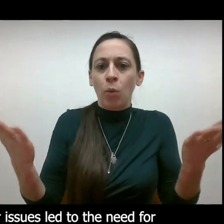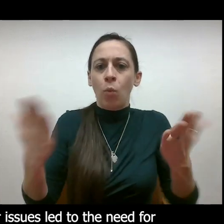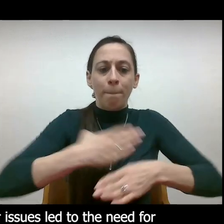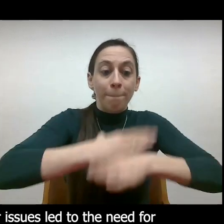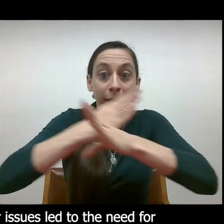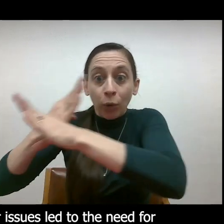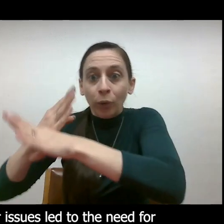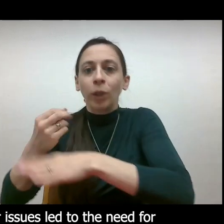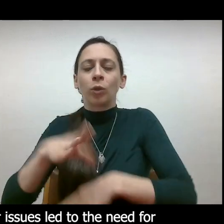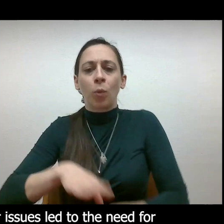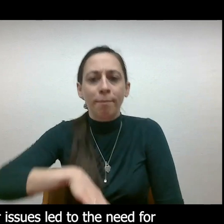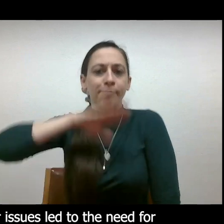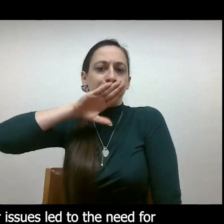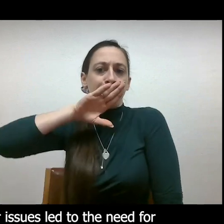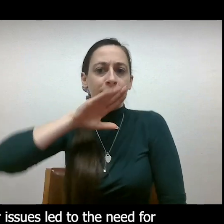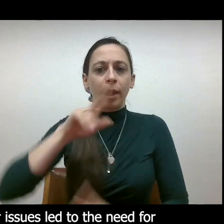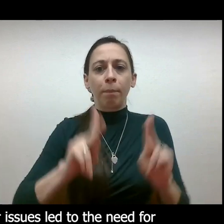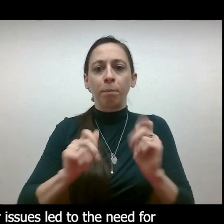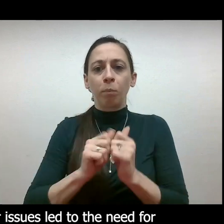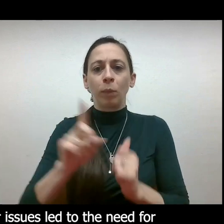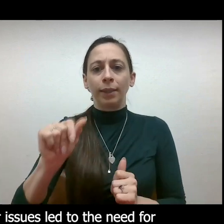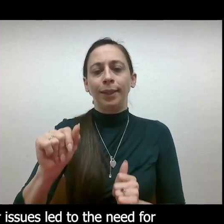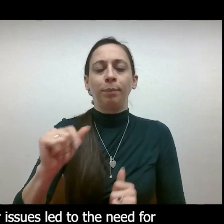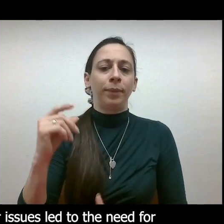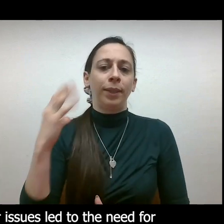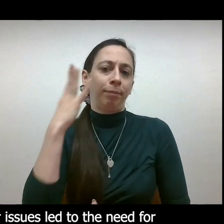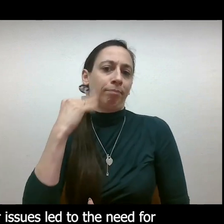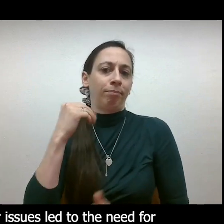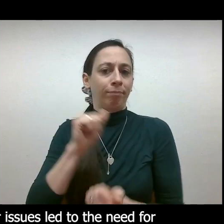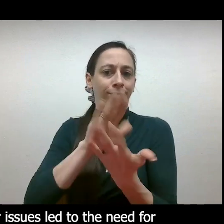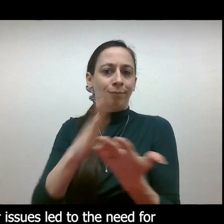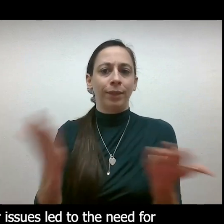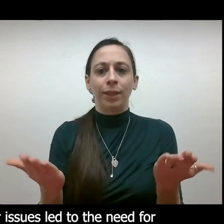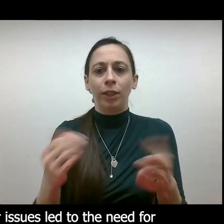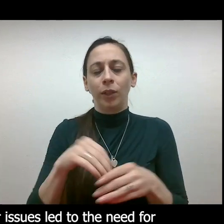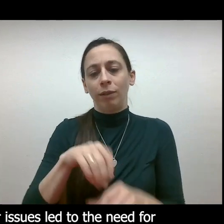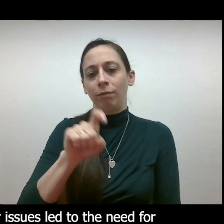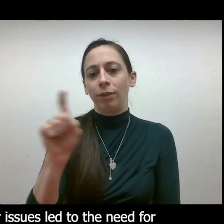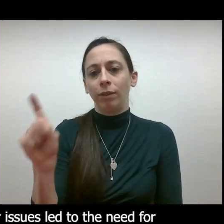or issues led to the need for your recommendation.